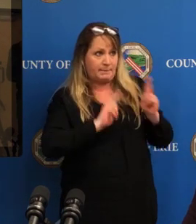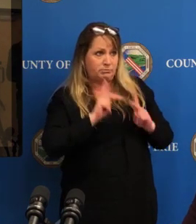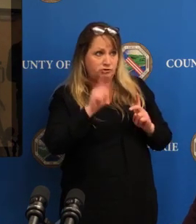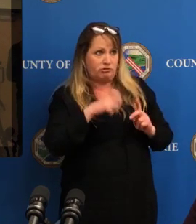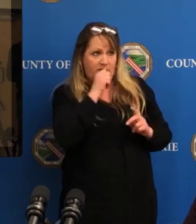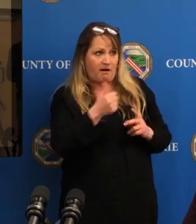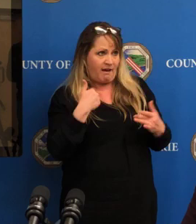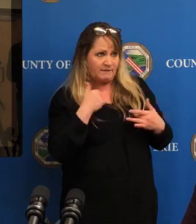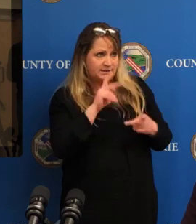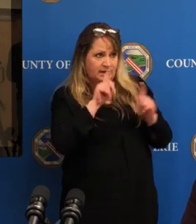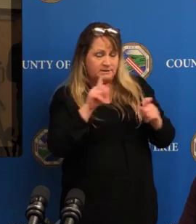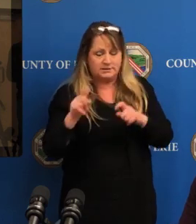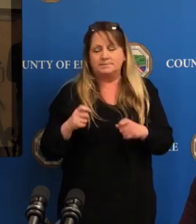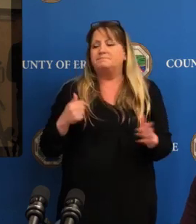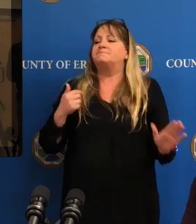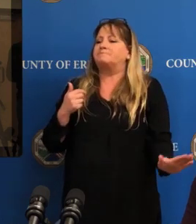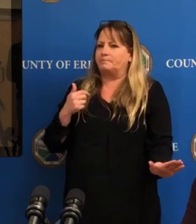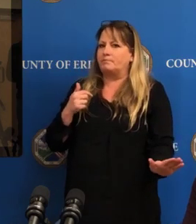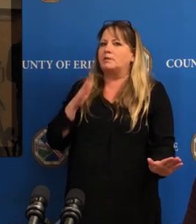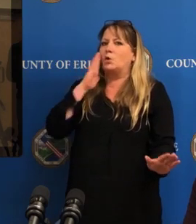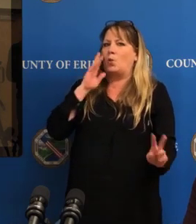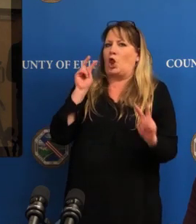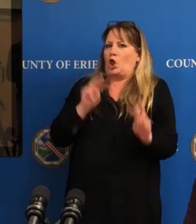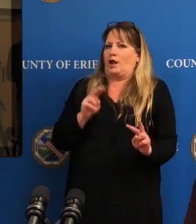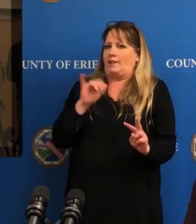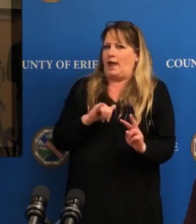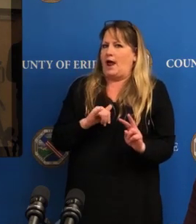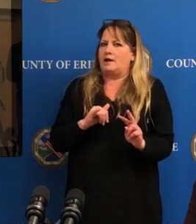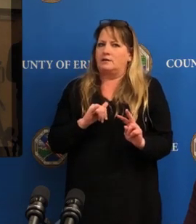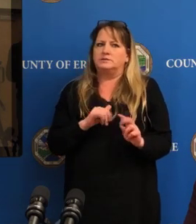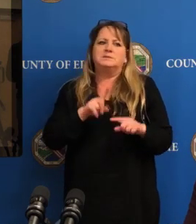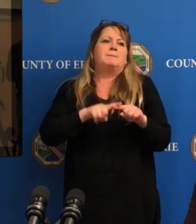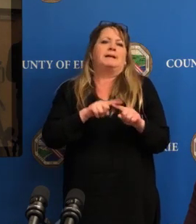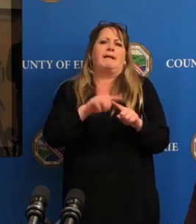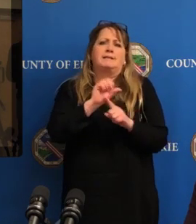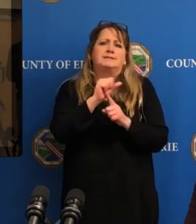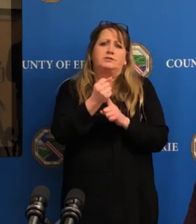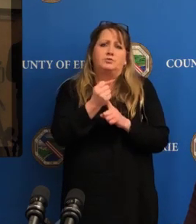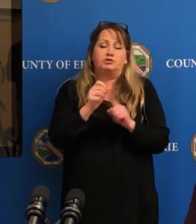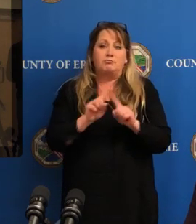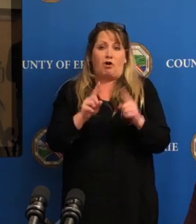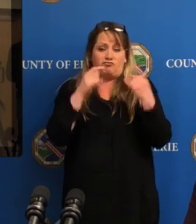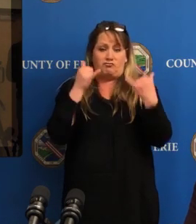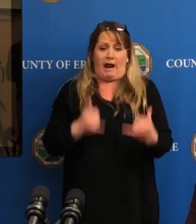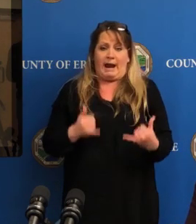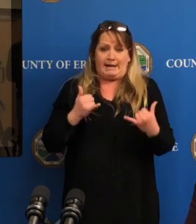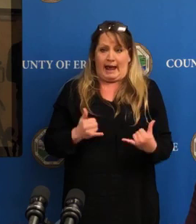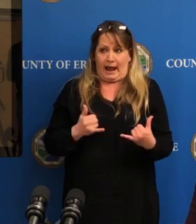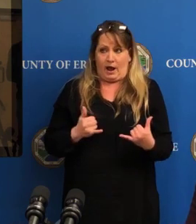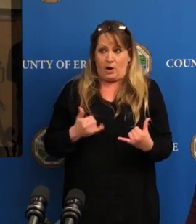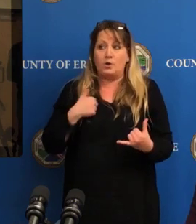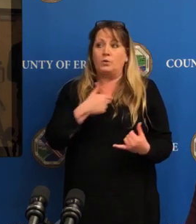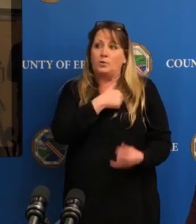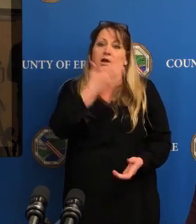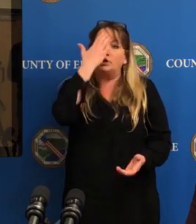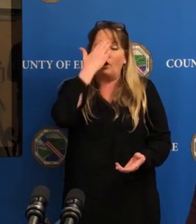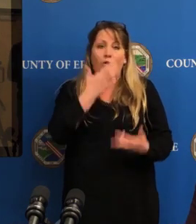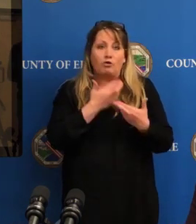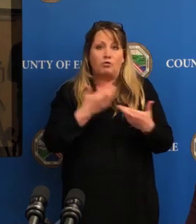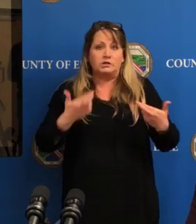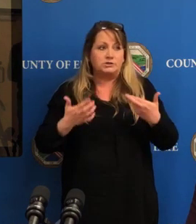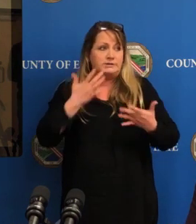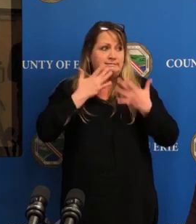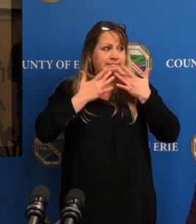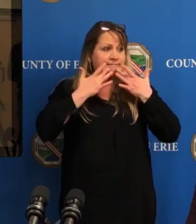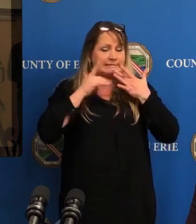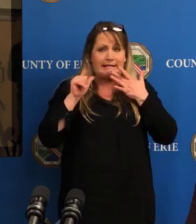I think that, again, we'll look at this by a case-by-case basis, but right now, of what we know, the resources that we have